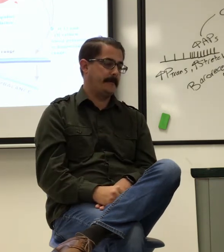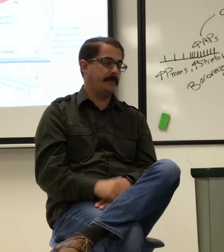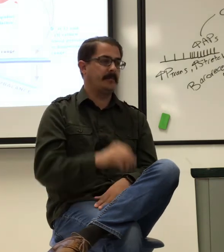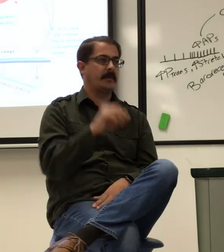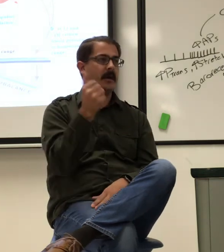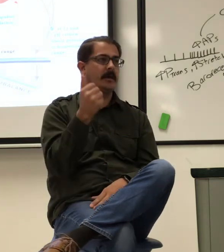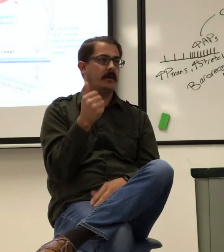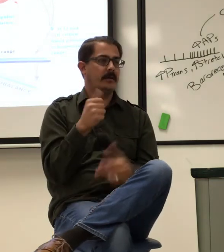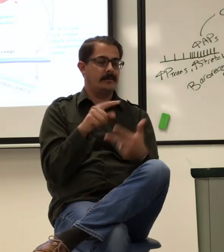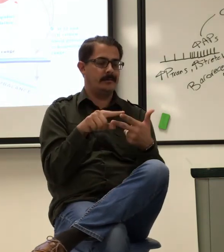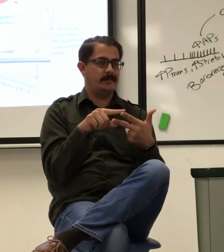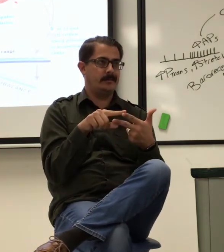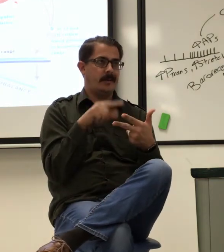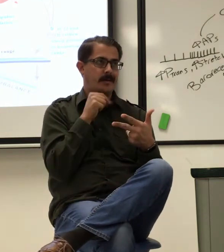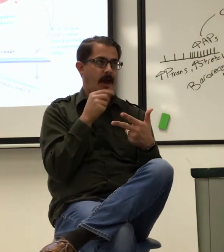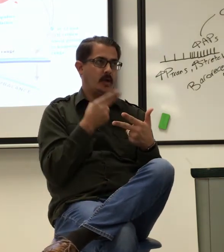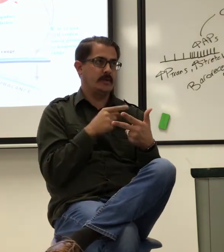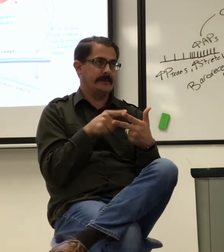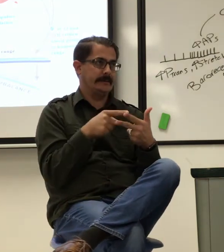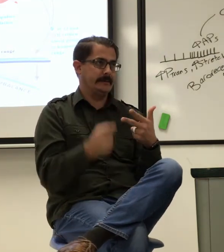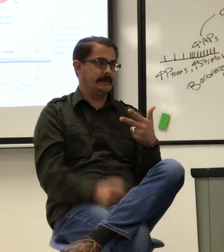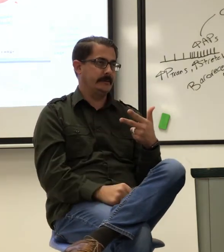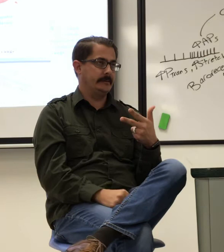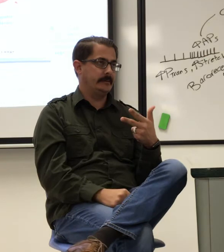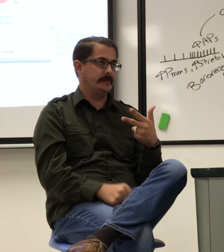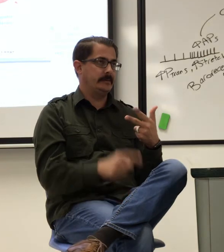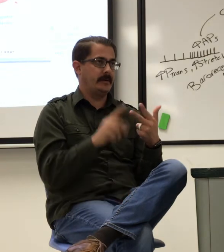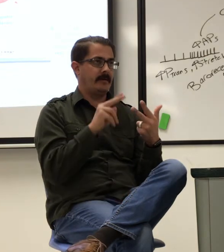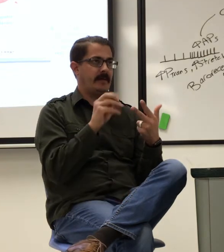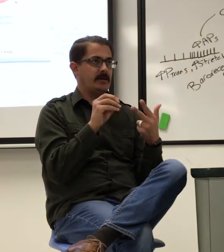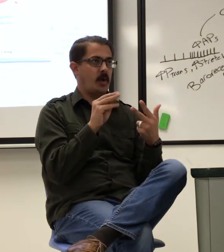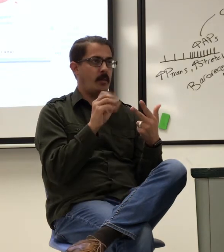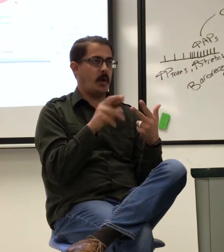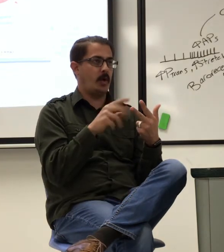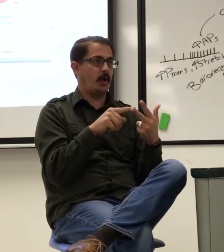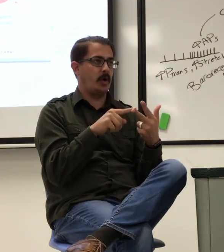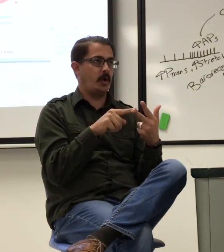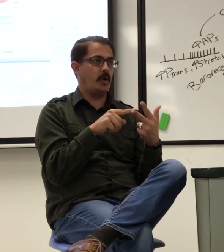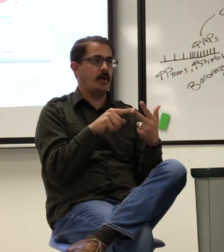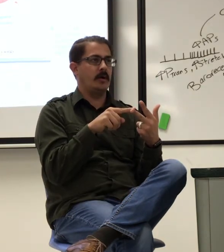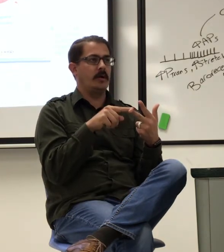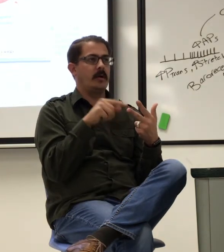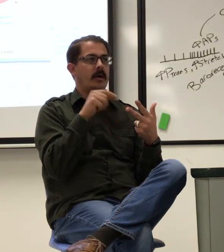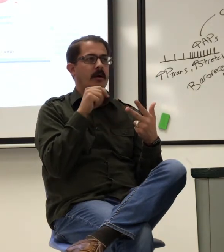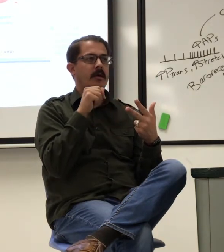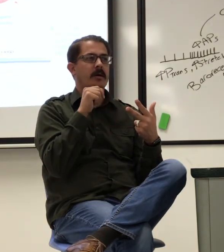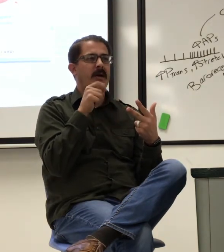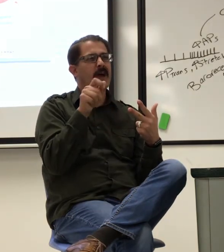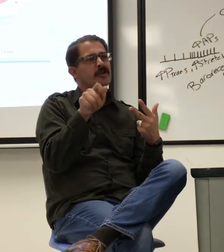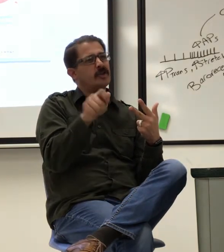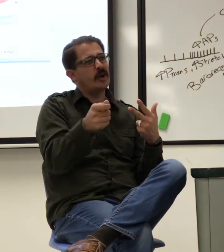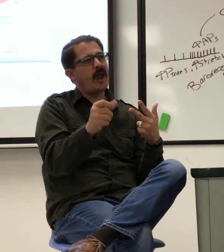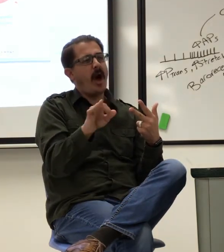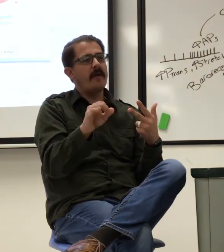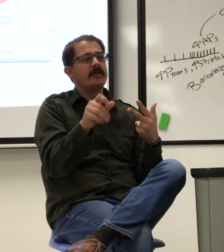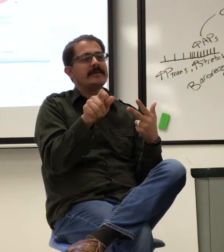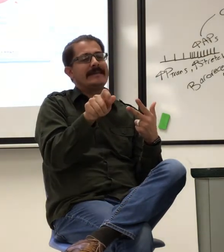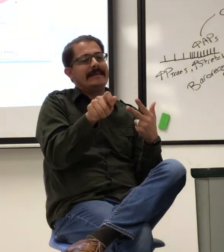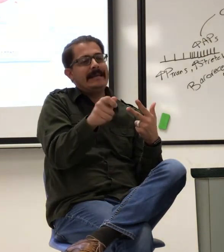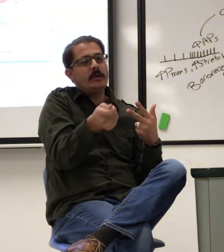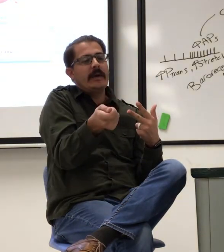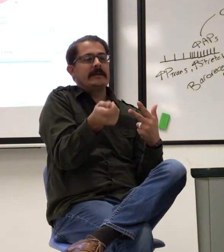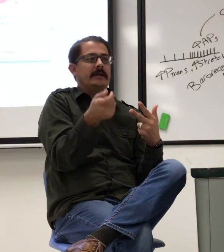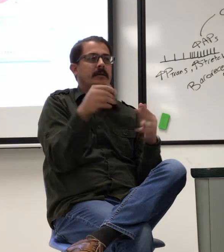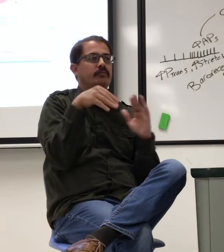using cardioacceleratory in this one. Vasomotor, you're basically turning down the sympathetic tone. You're just